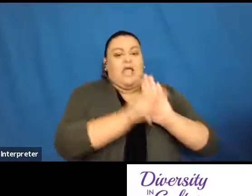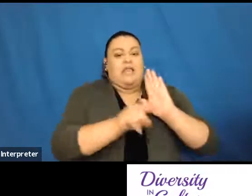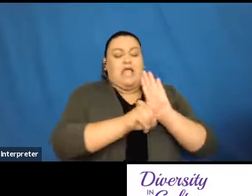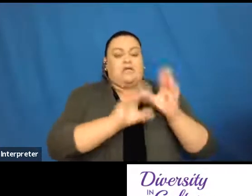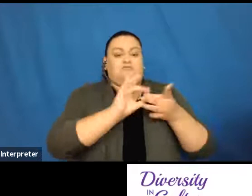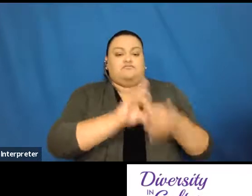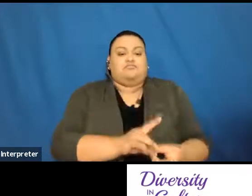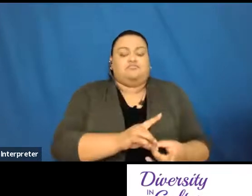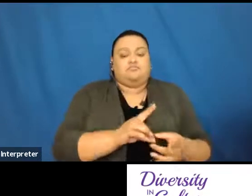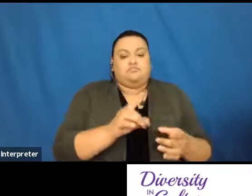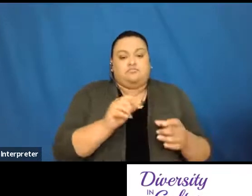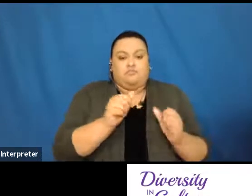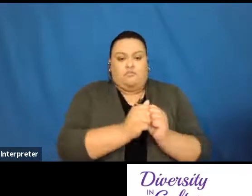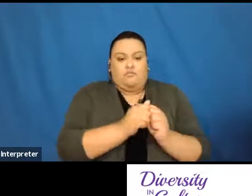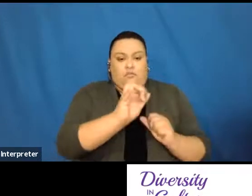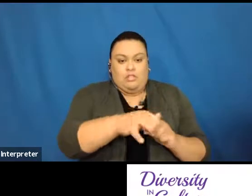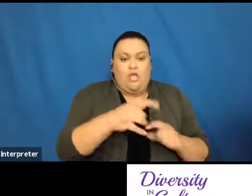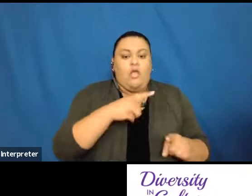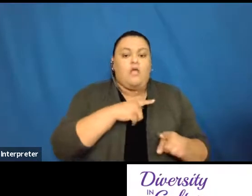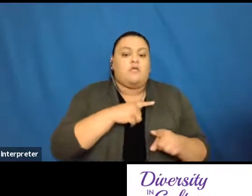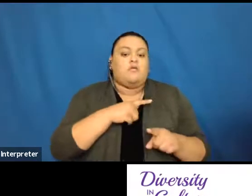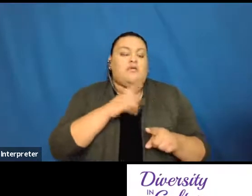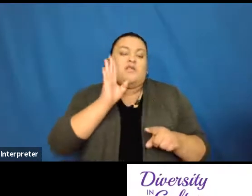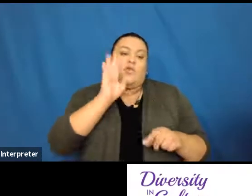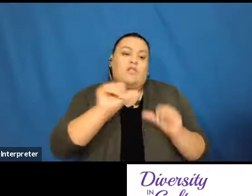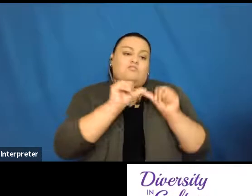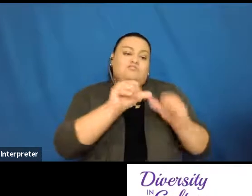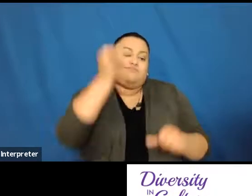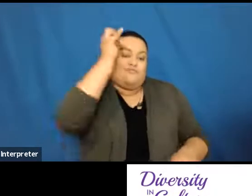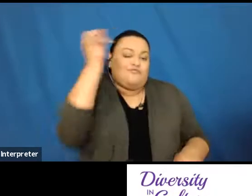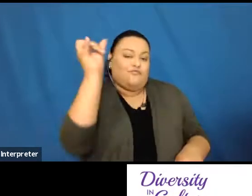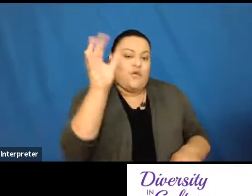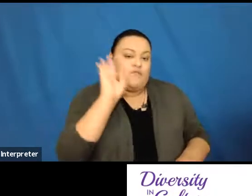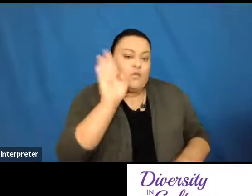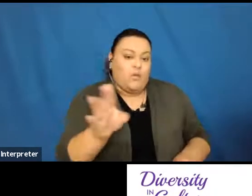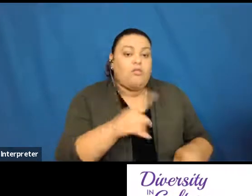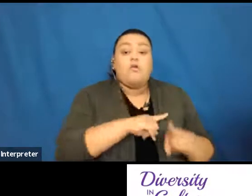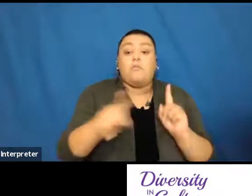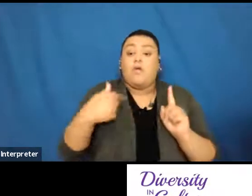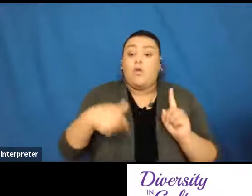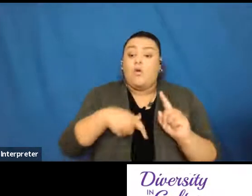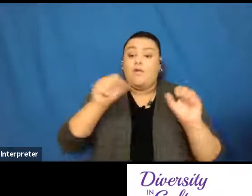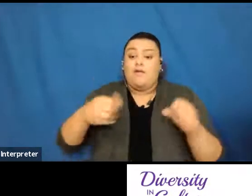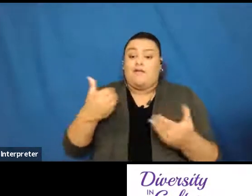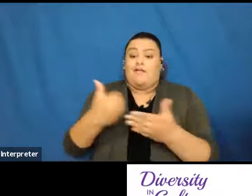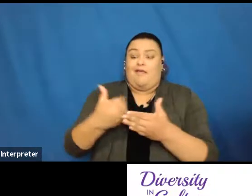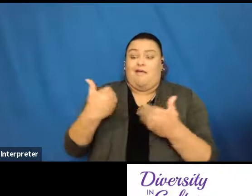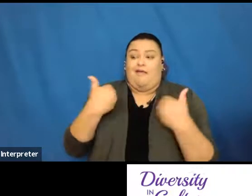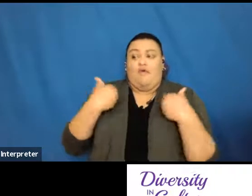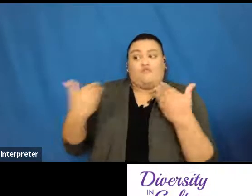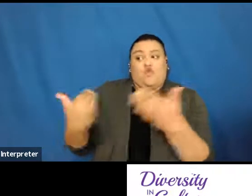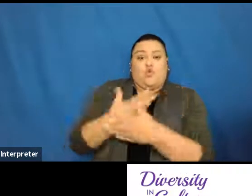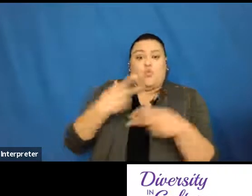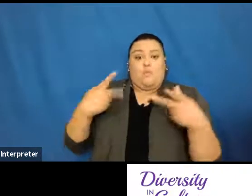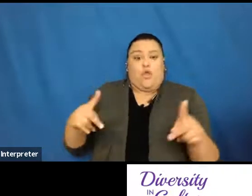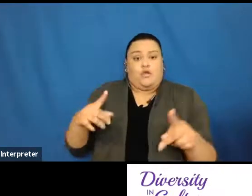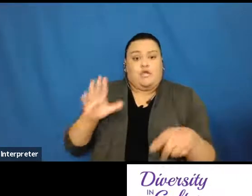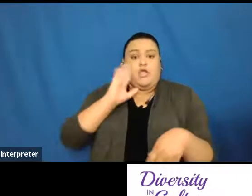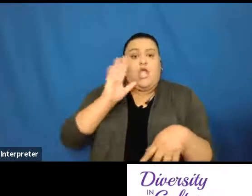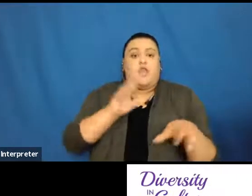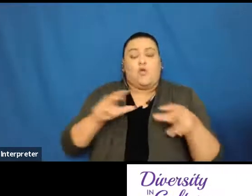socialism that will remain there forever, unfortunately. But we got to have something, a new party is going to come up and emerge and take on the